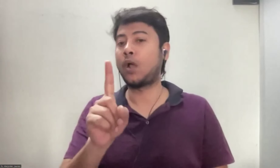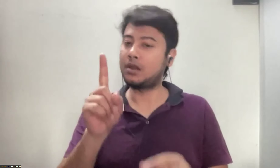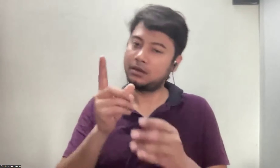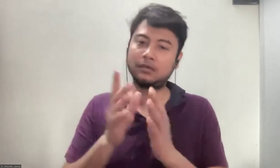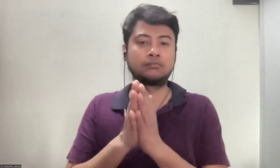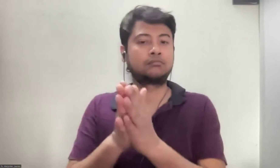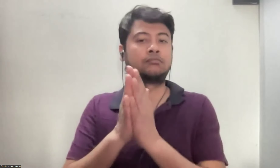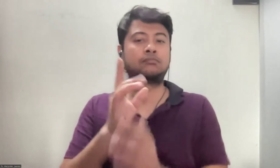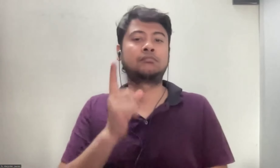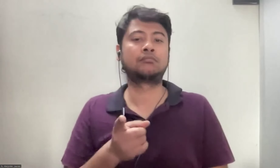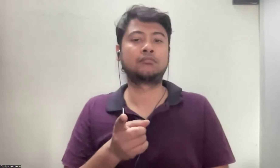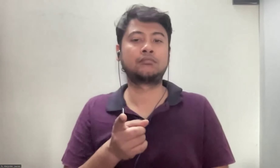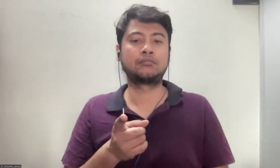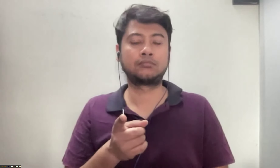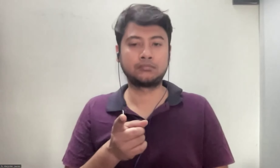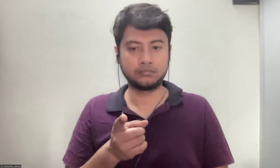on alternating.